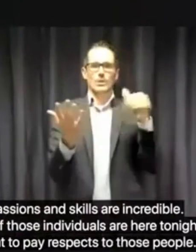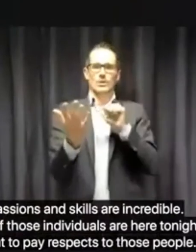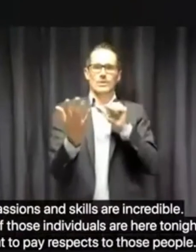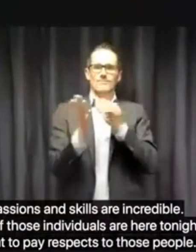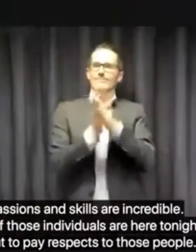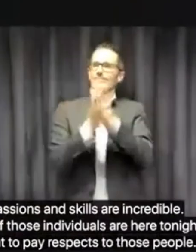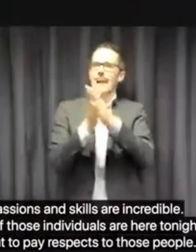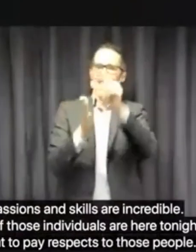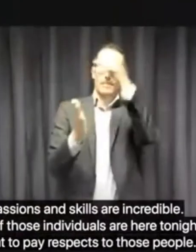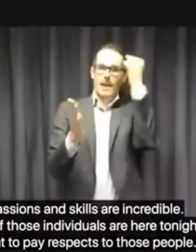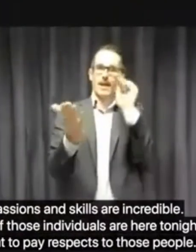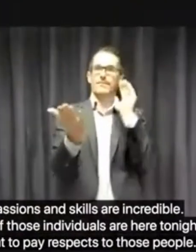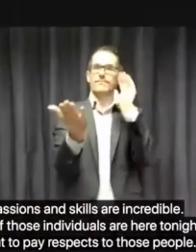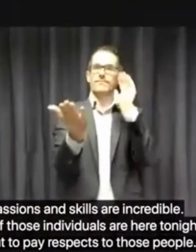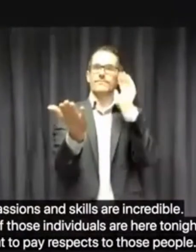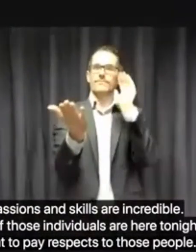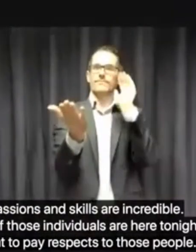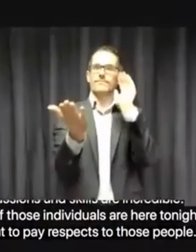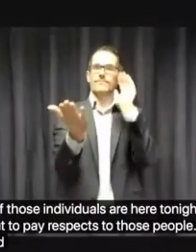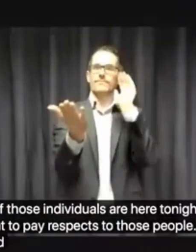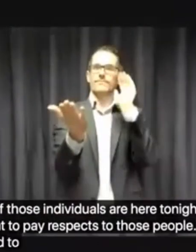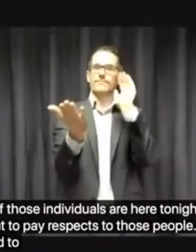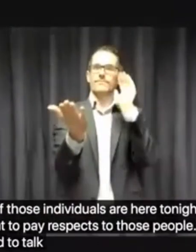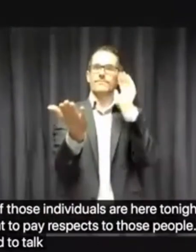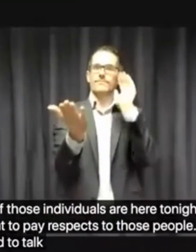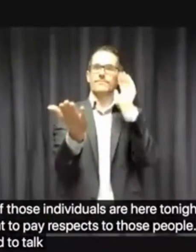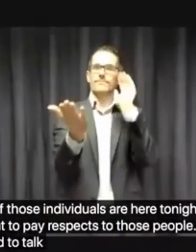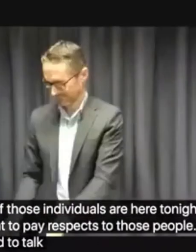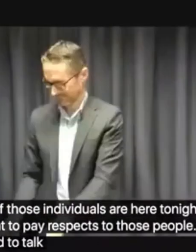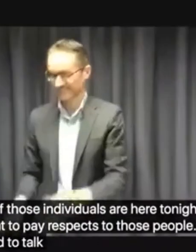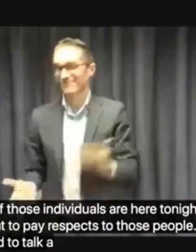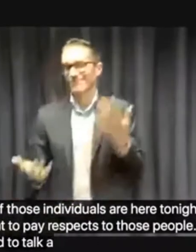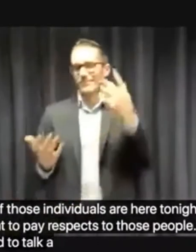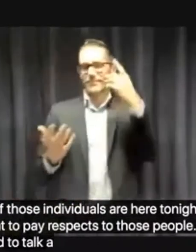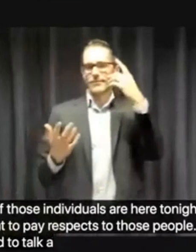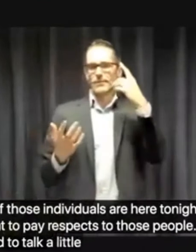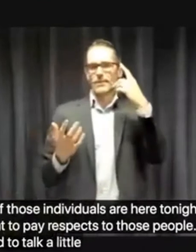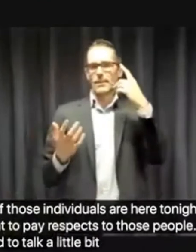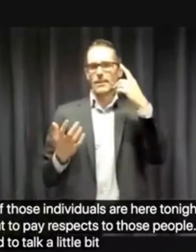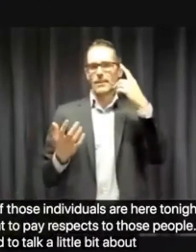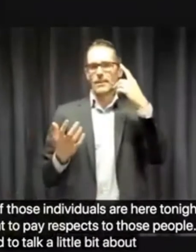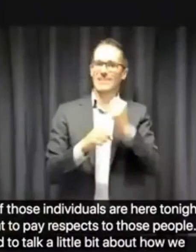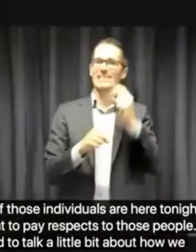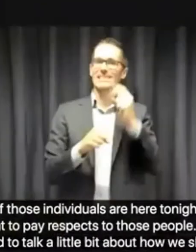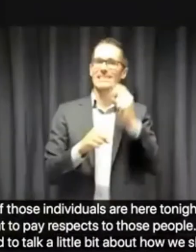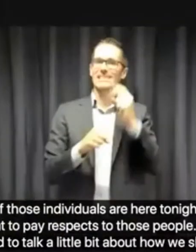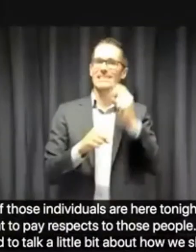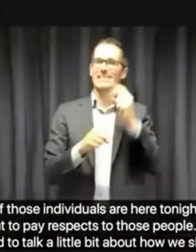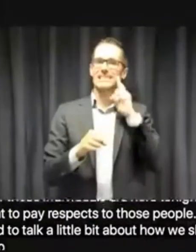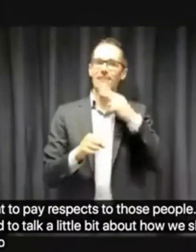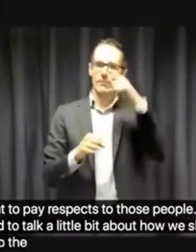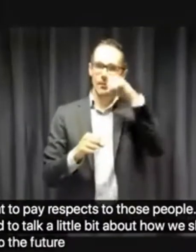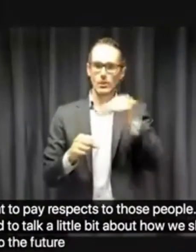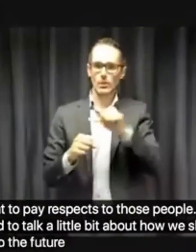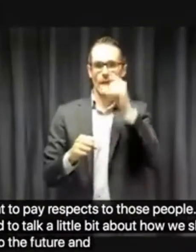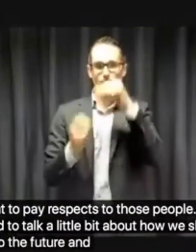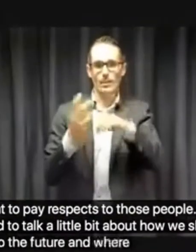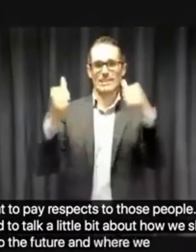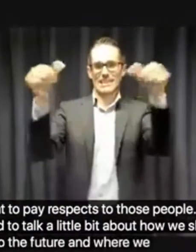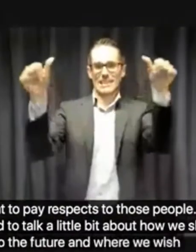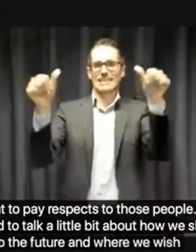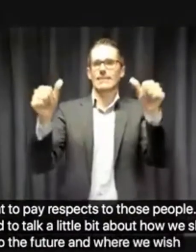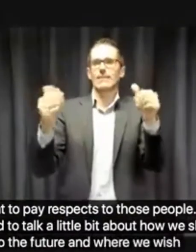I wanted to talk a little bit about how we should aspire to the future, where we wish to land in terms of